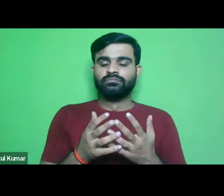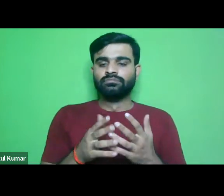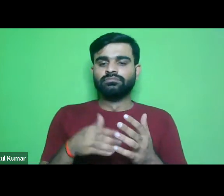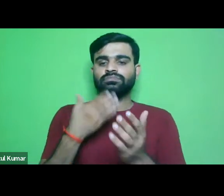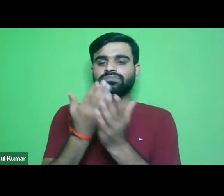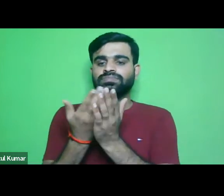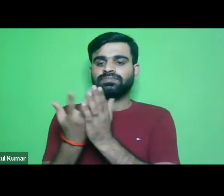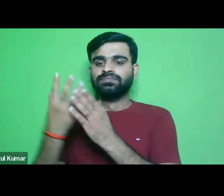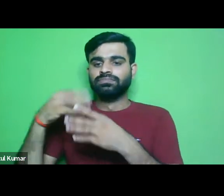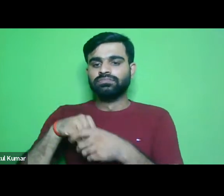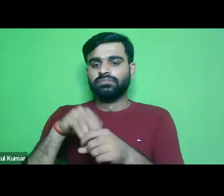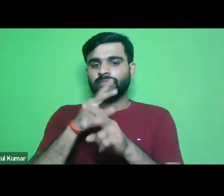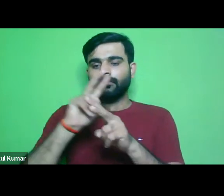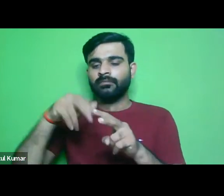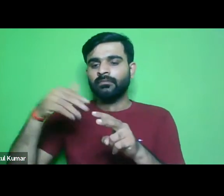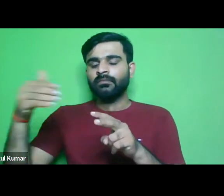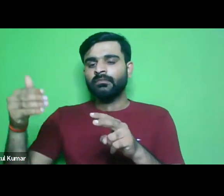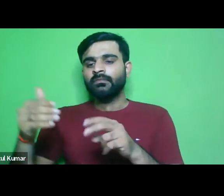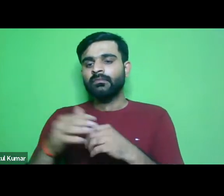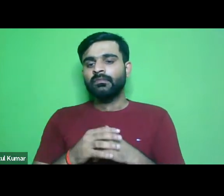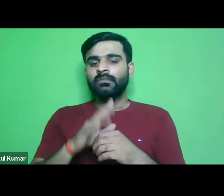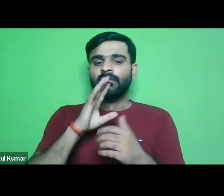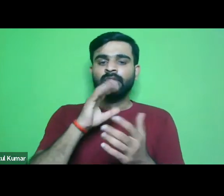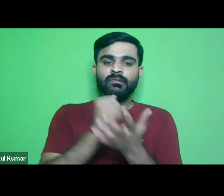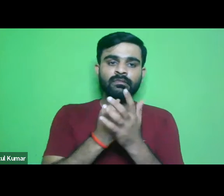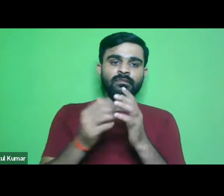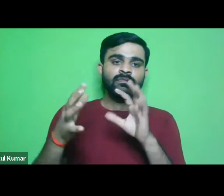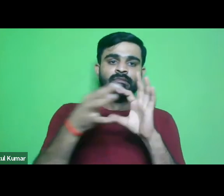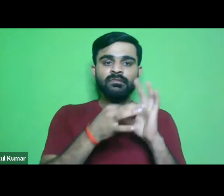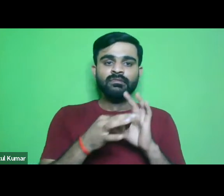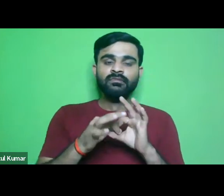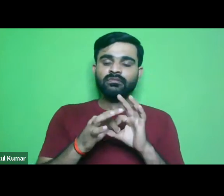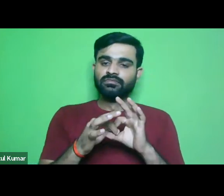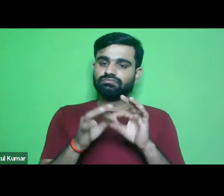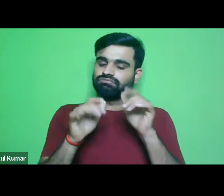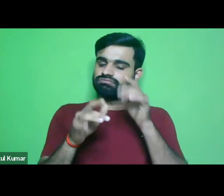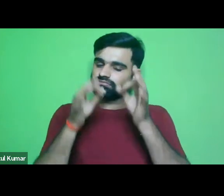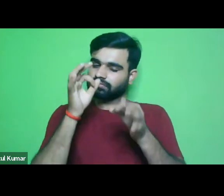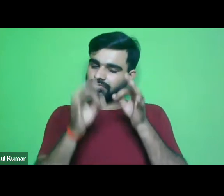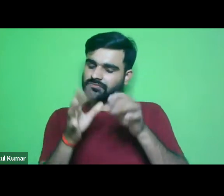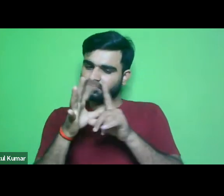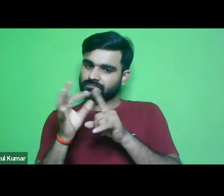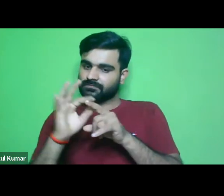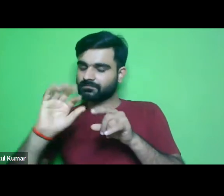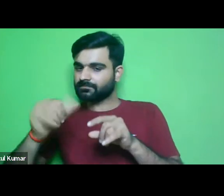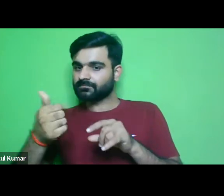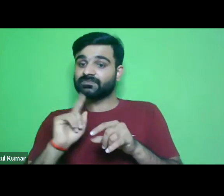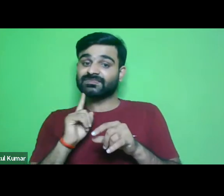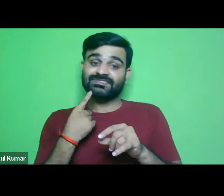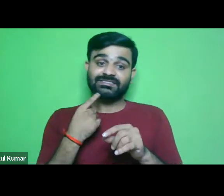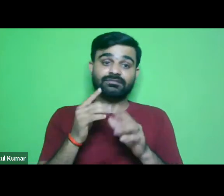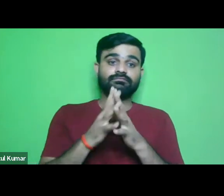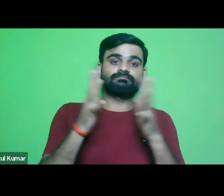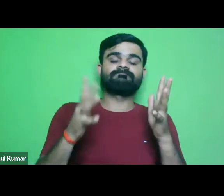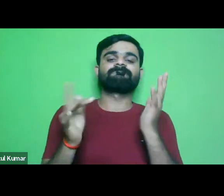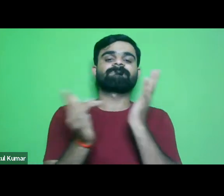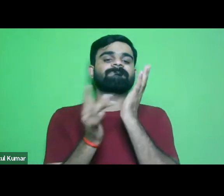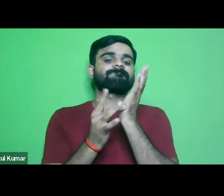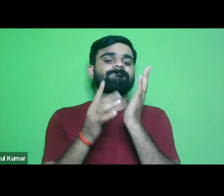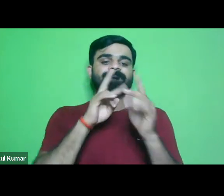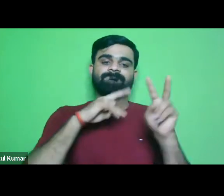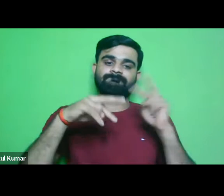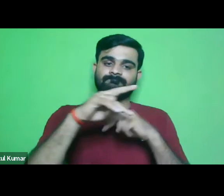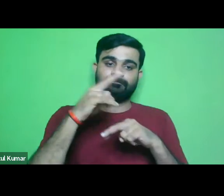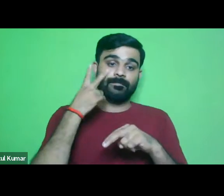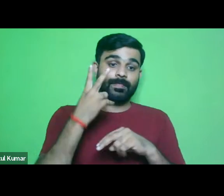them globally rather than to make sure that you only apply them in one jurisdiction and don't apply them in the other. We see this for very large technology companies, but I think we